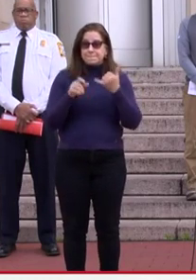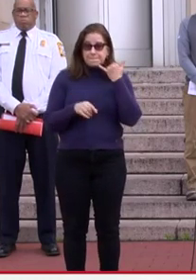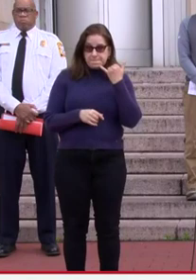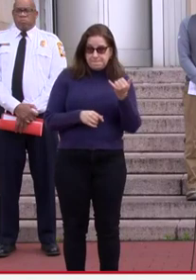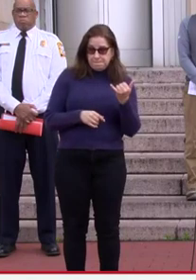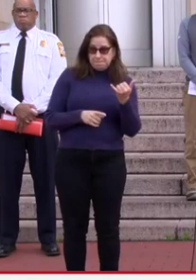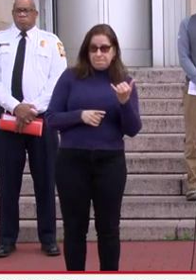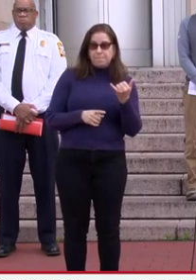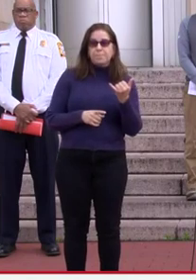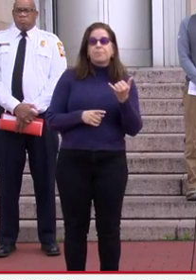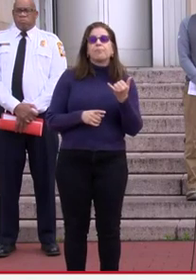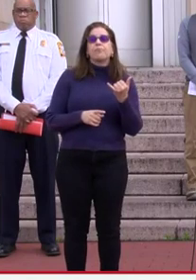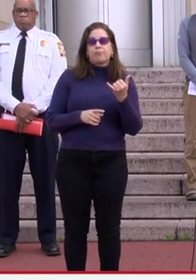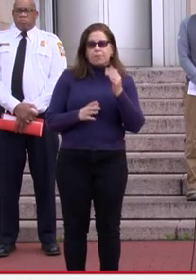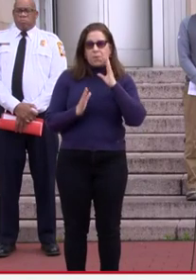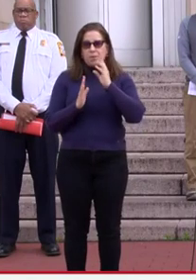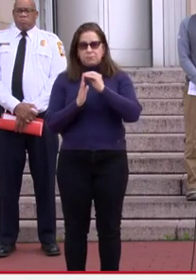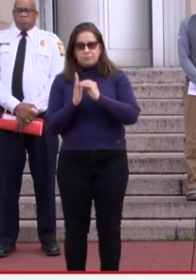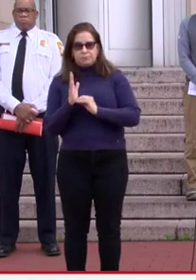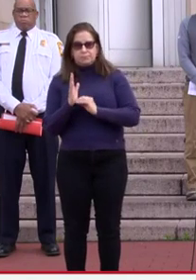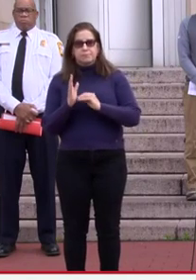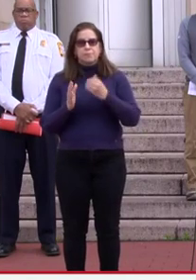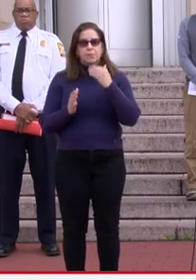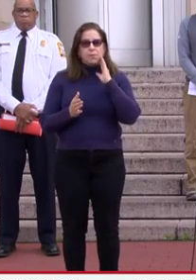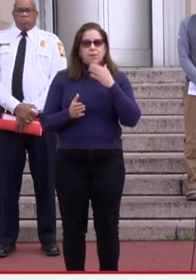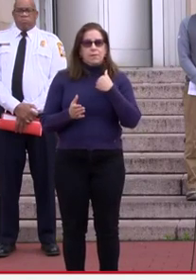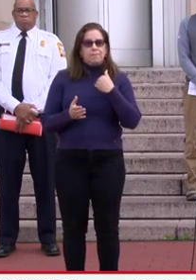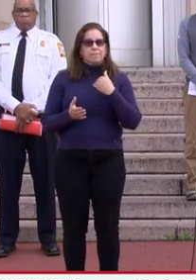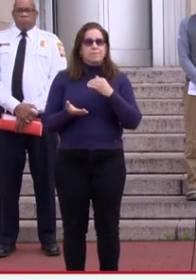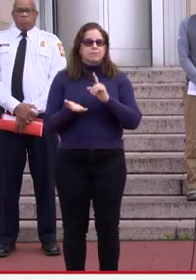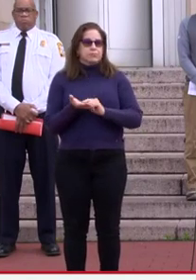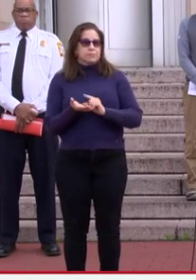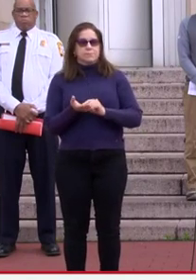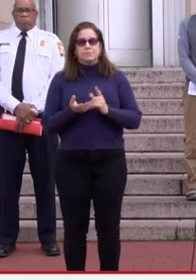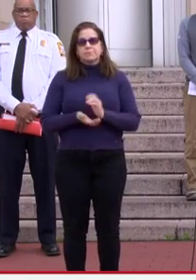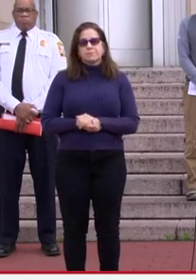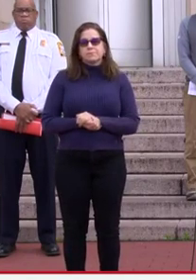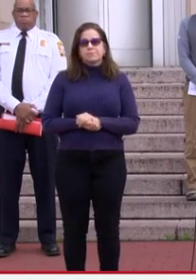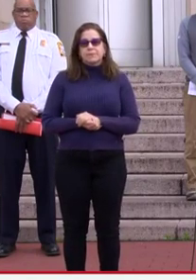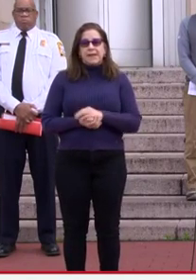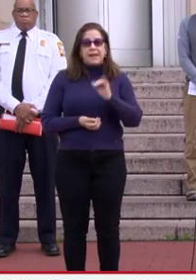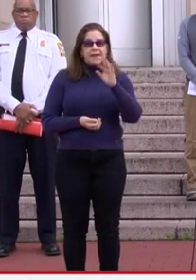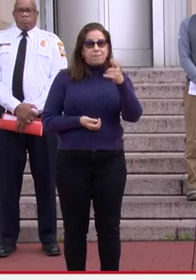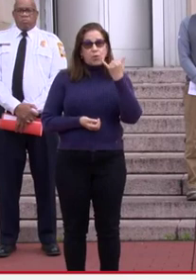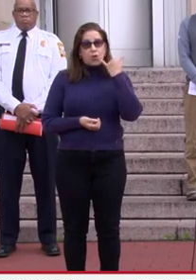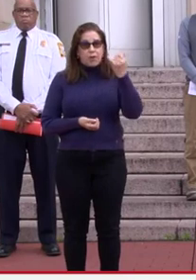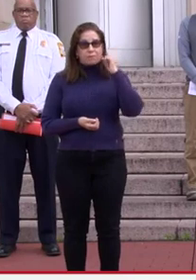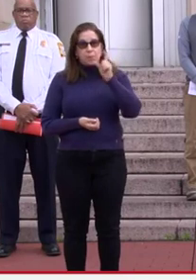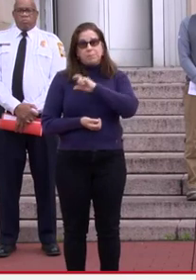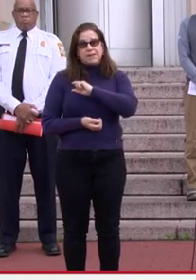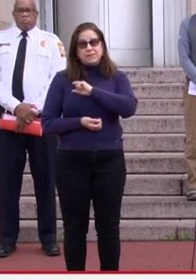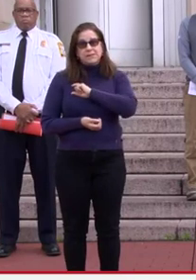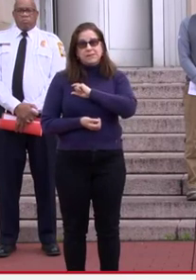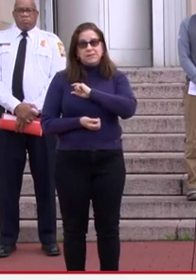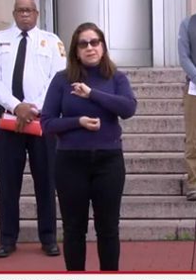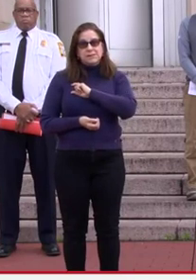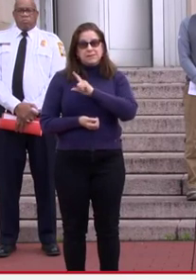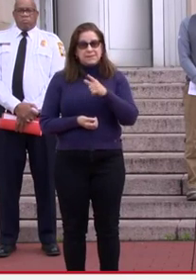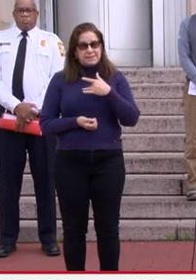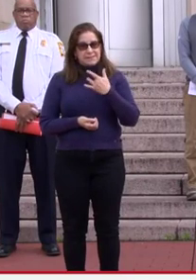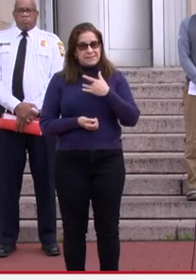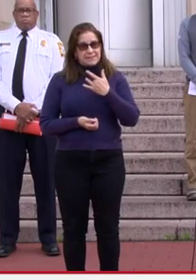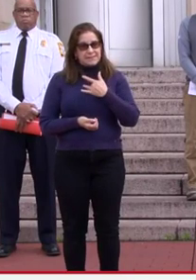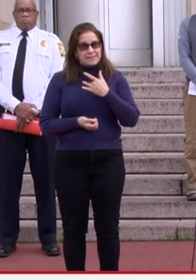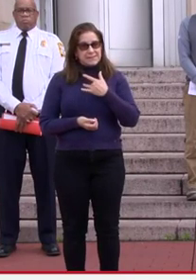available on our press release. If you are calling for police services and you are experiencing flu-like symptoms or symptoms consistent